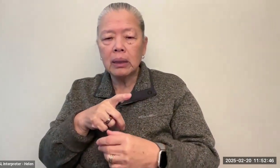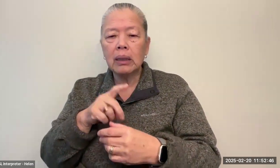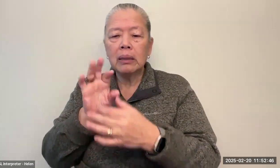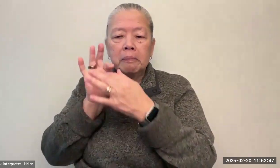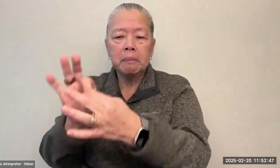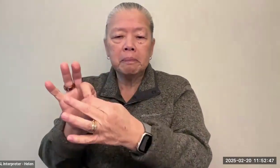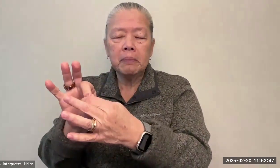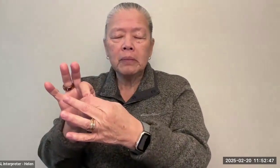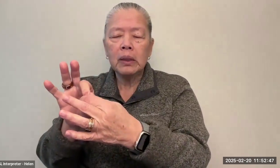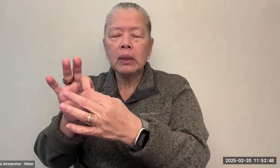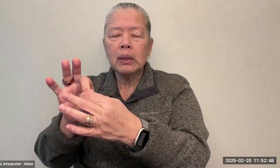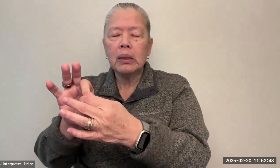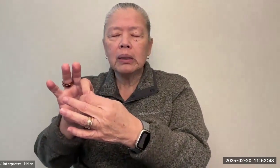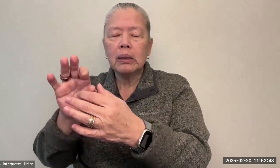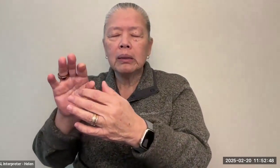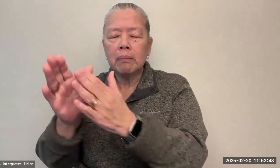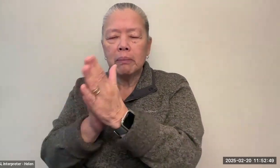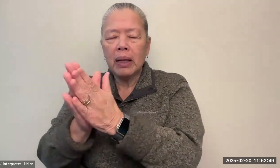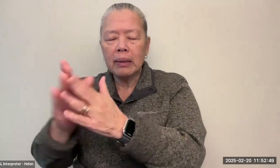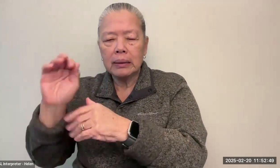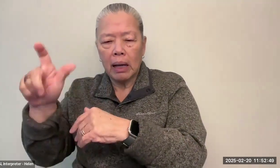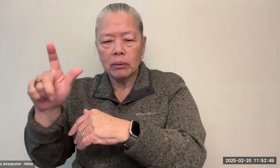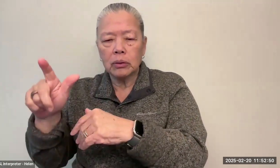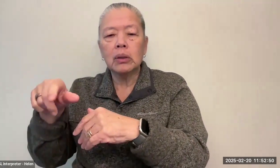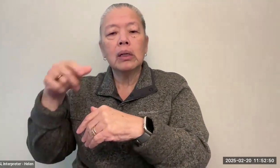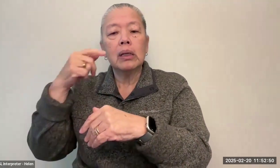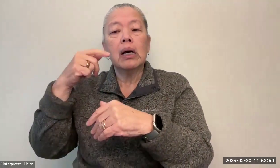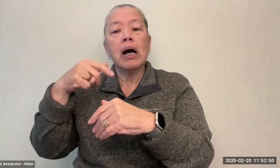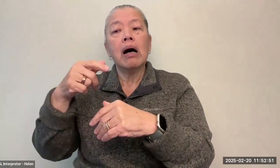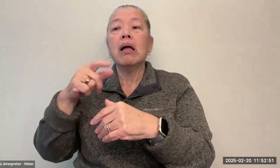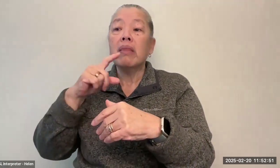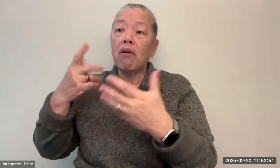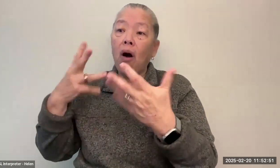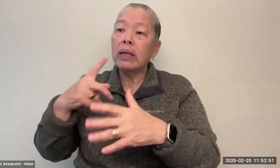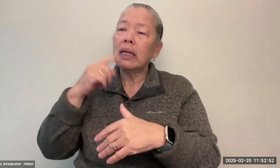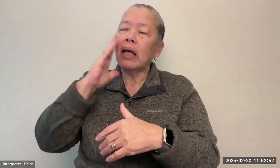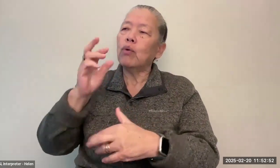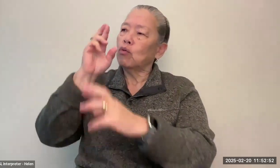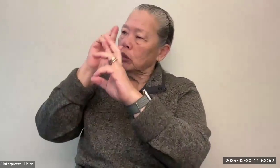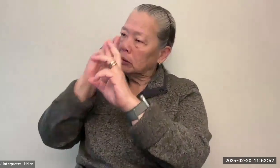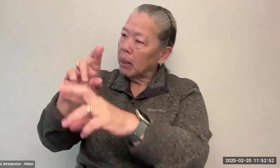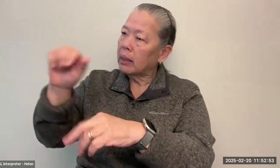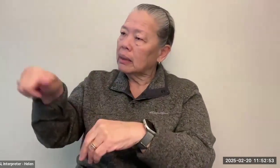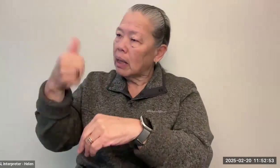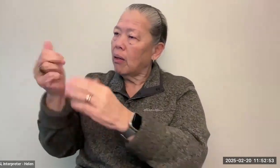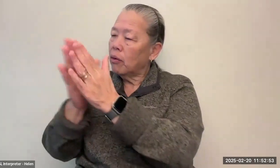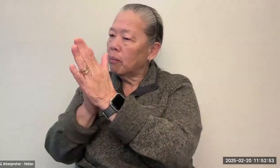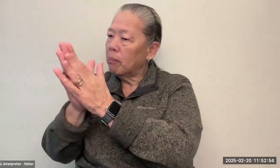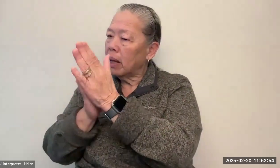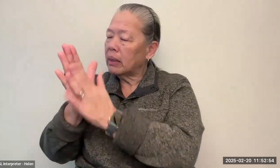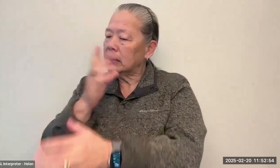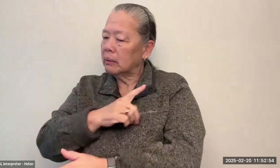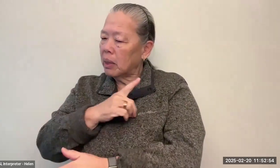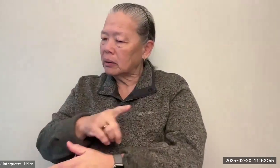have all agreed that they would respect the other member denominations, that they would respect their